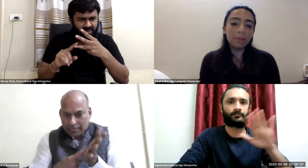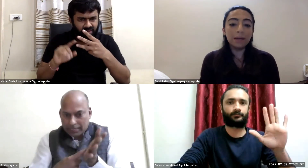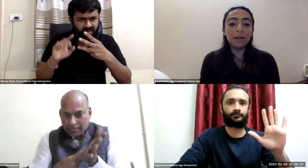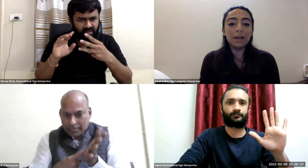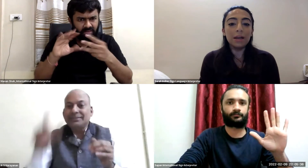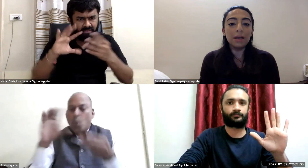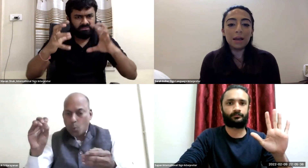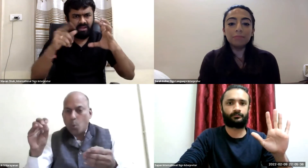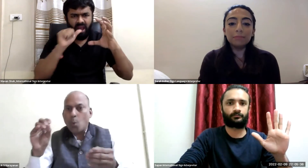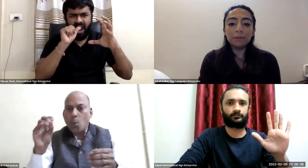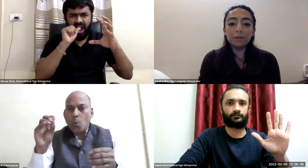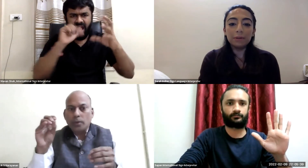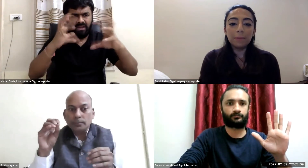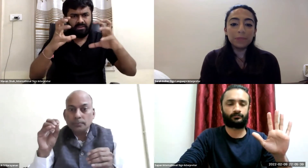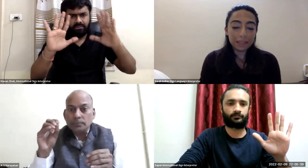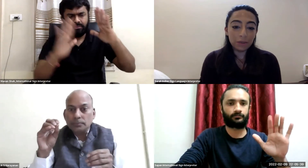Mr. Amitabh,